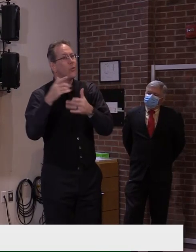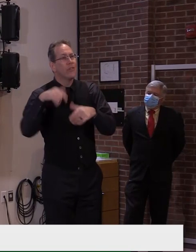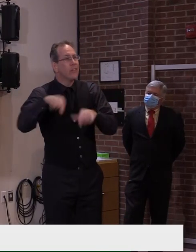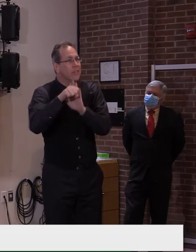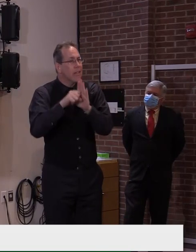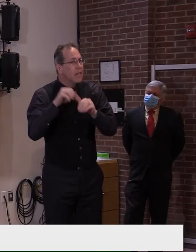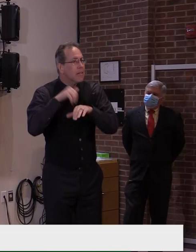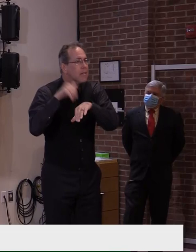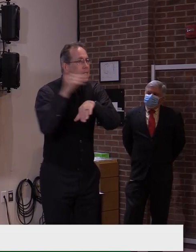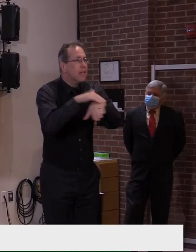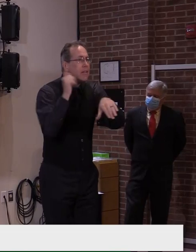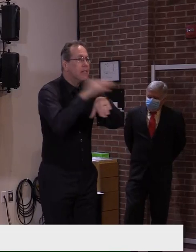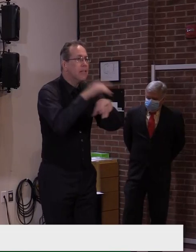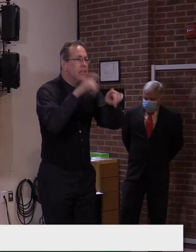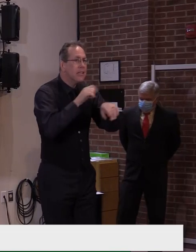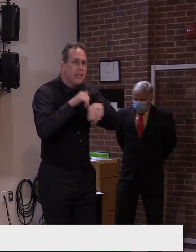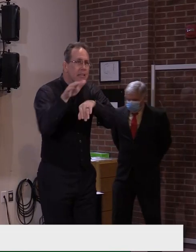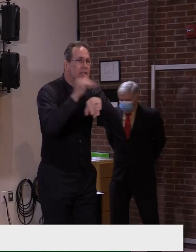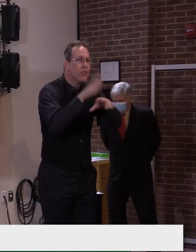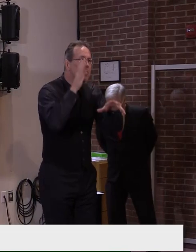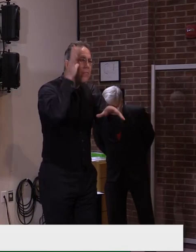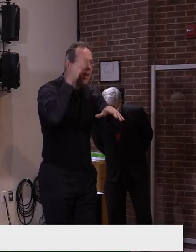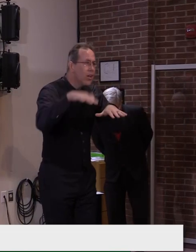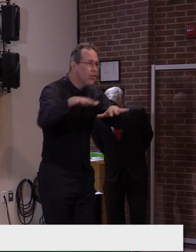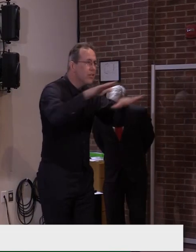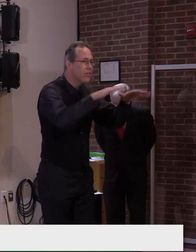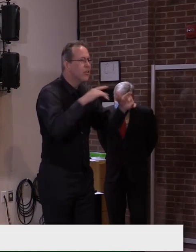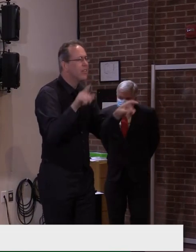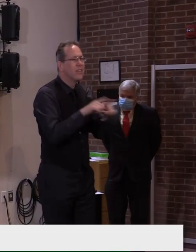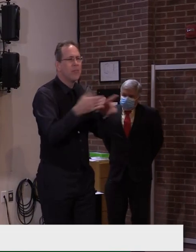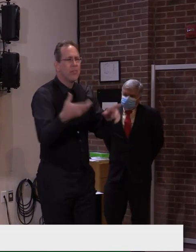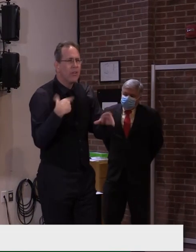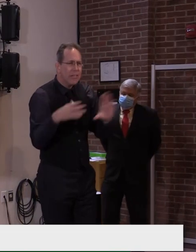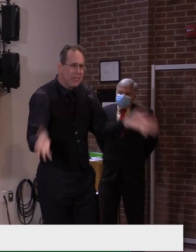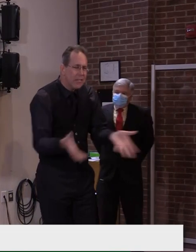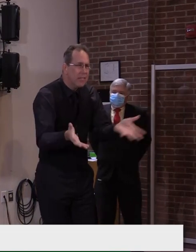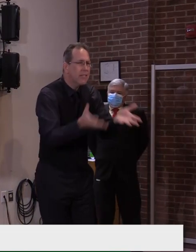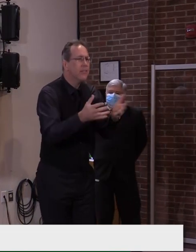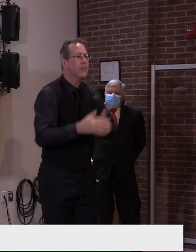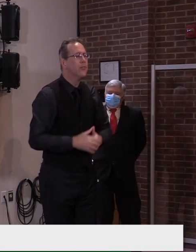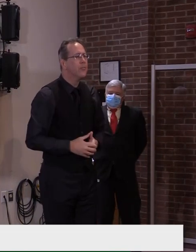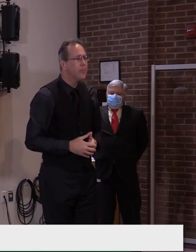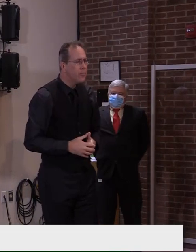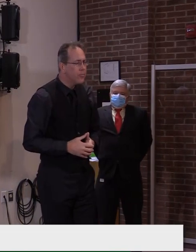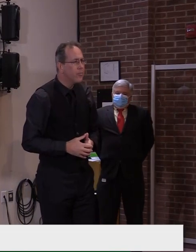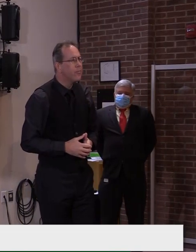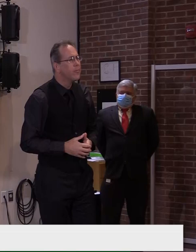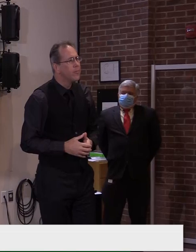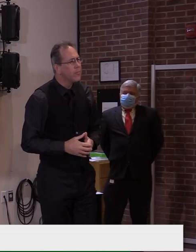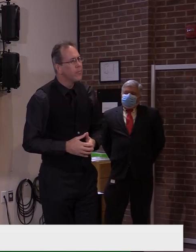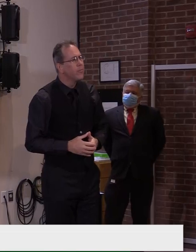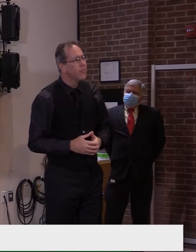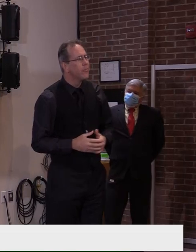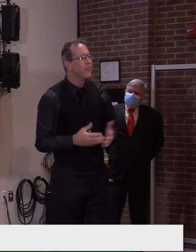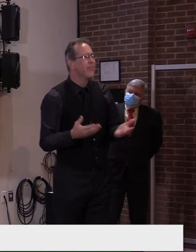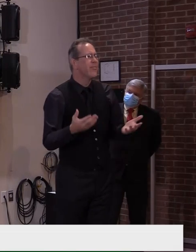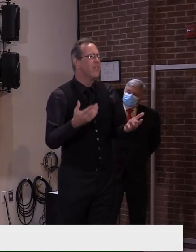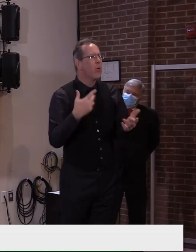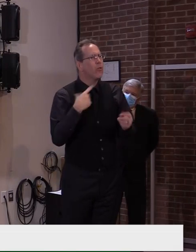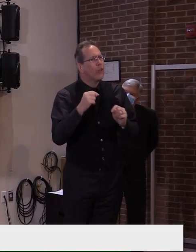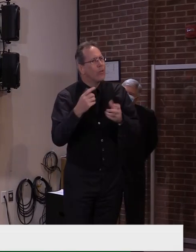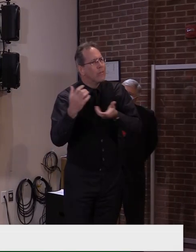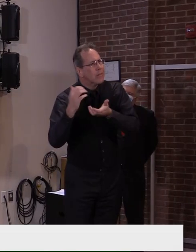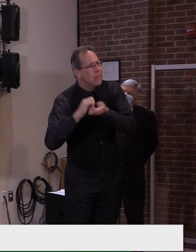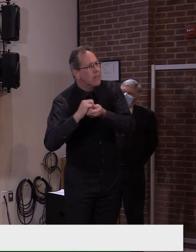So that's ultimately, I think, going to be how we're going to utilize schools. And you know, I will say personally, as